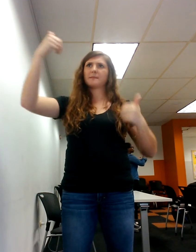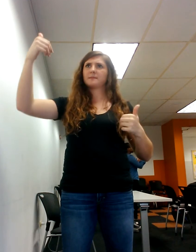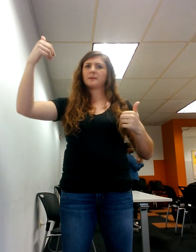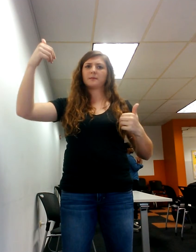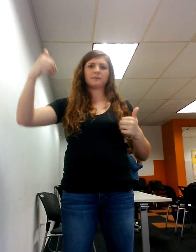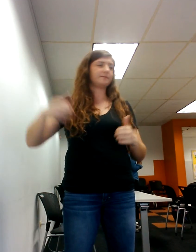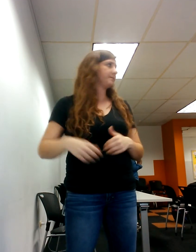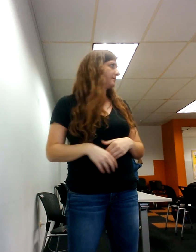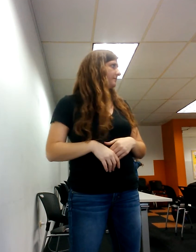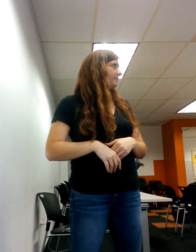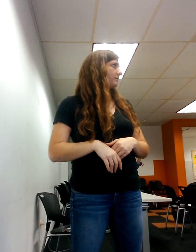this,